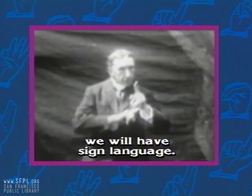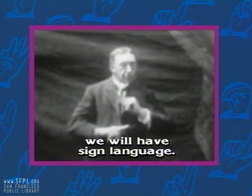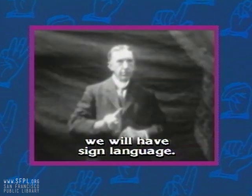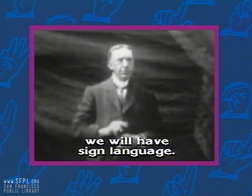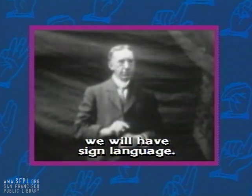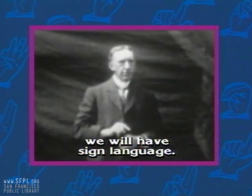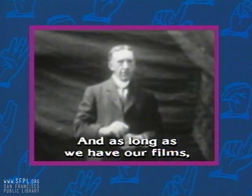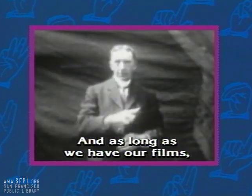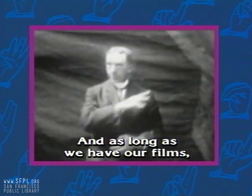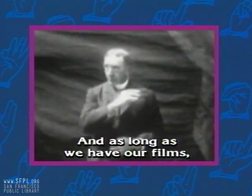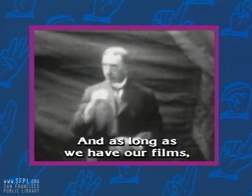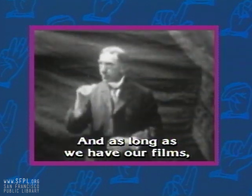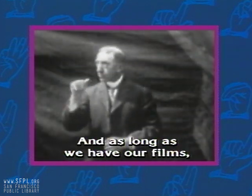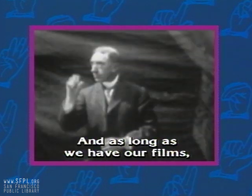sign language.